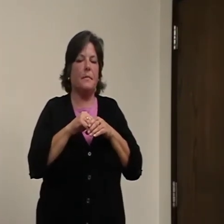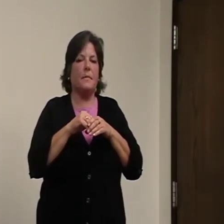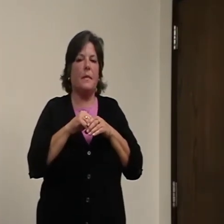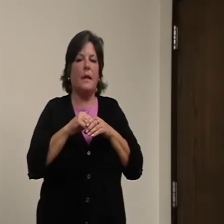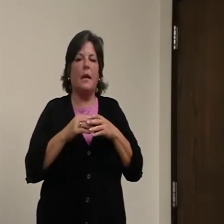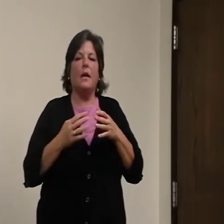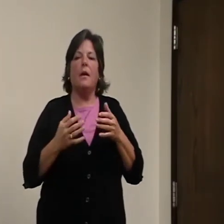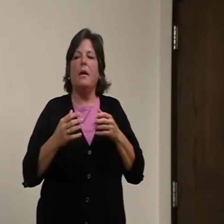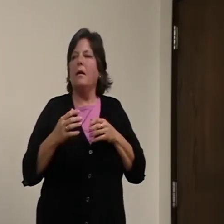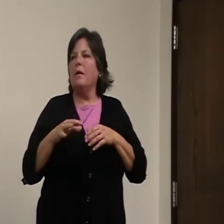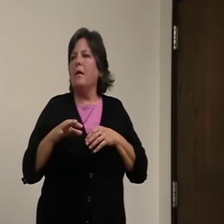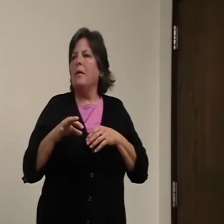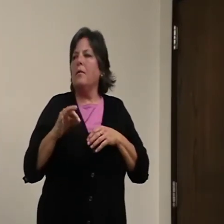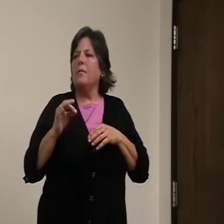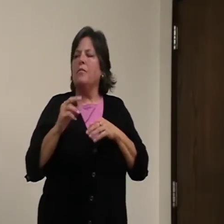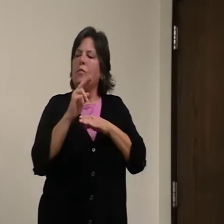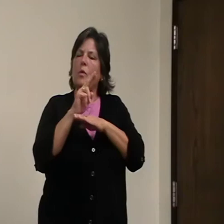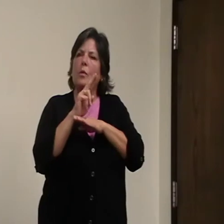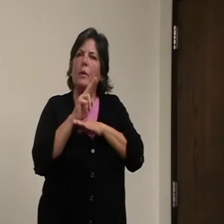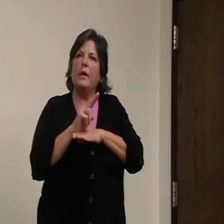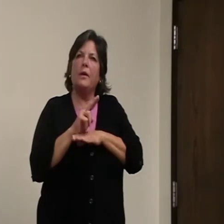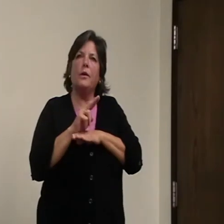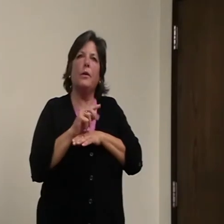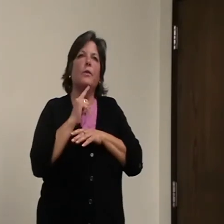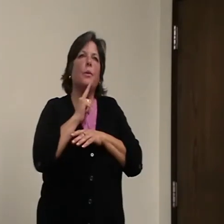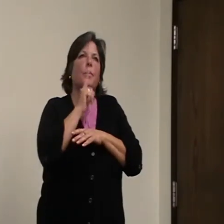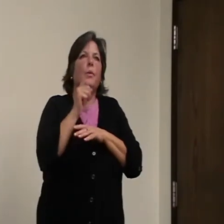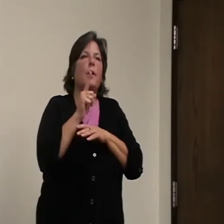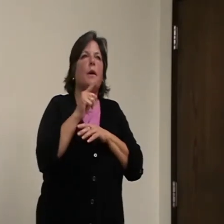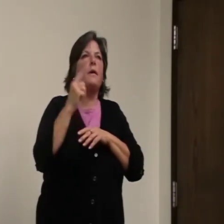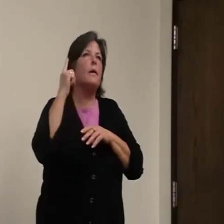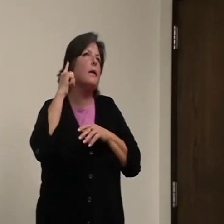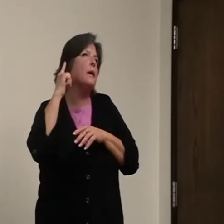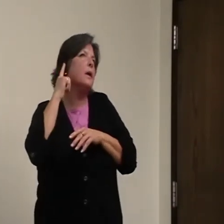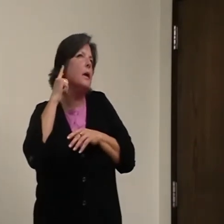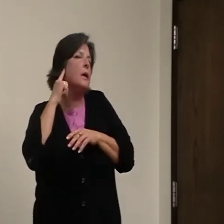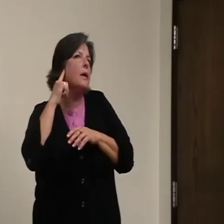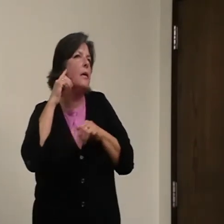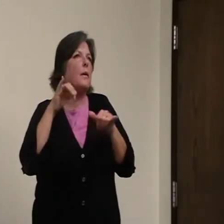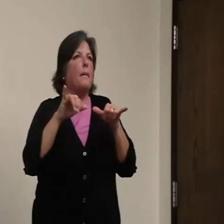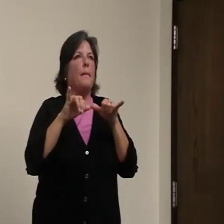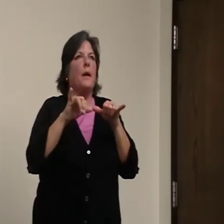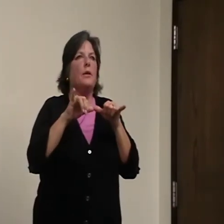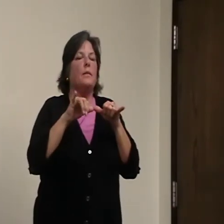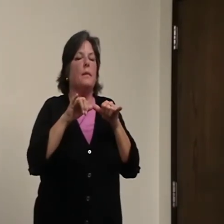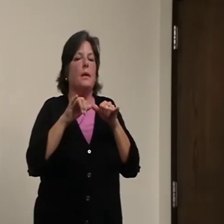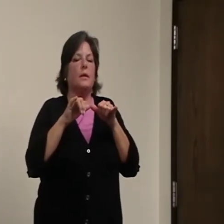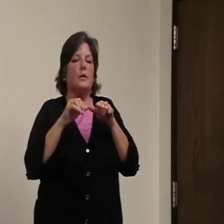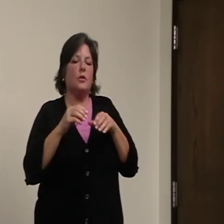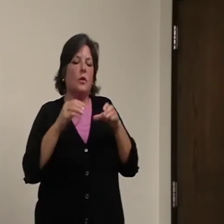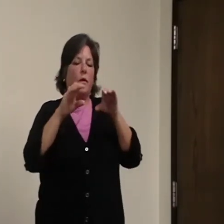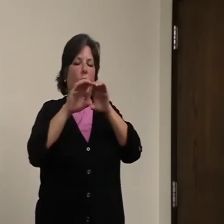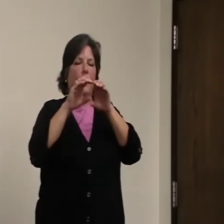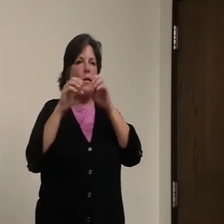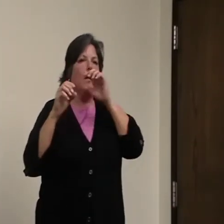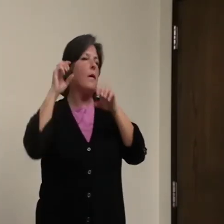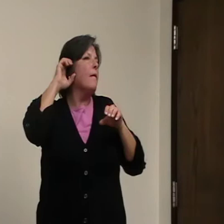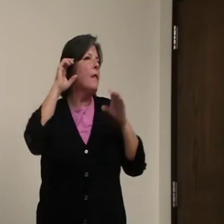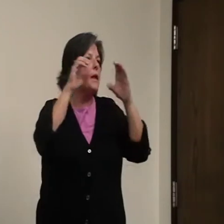using what we call real ear measurements. So we stick a little microphone in the ear canal and make measurements with the hearing aid on,